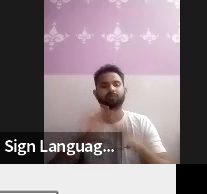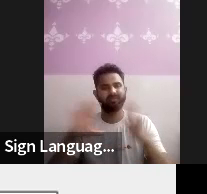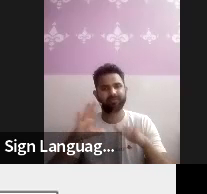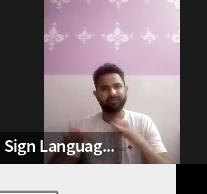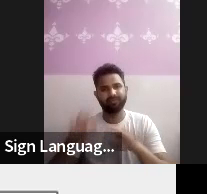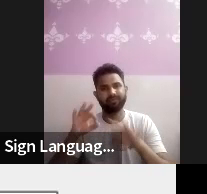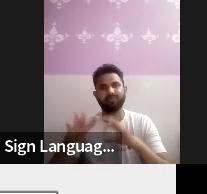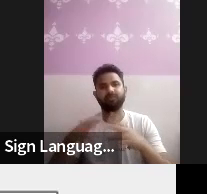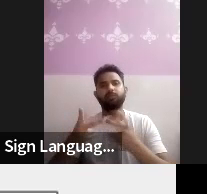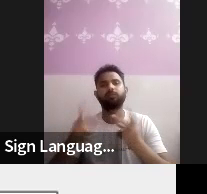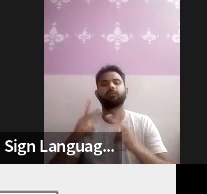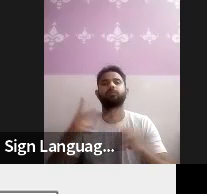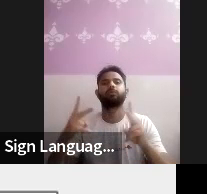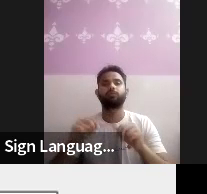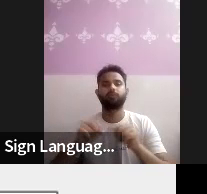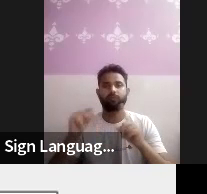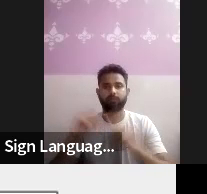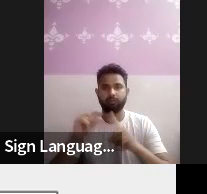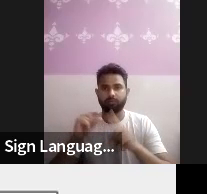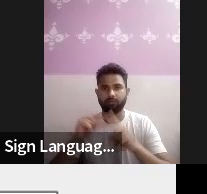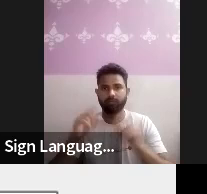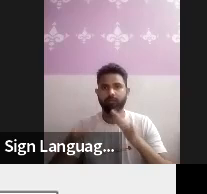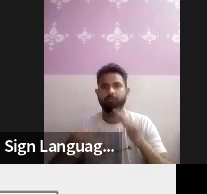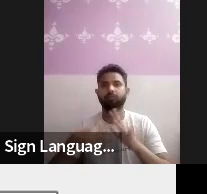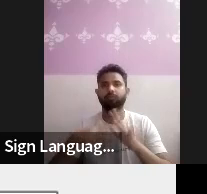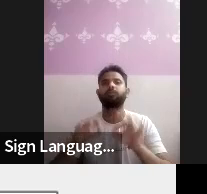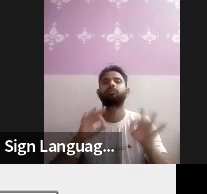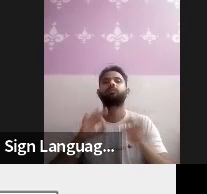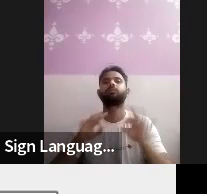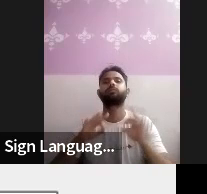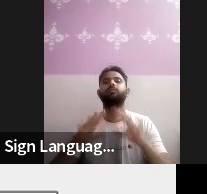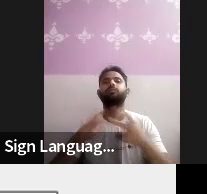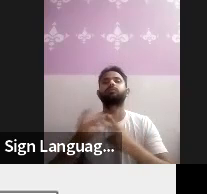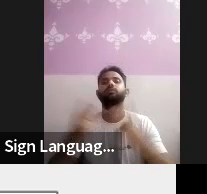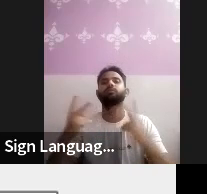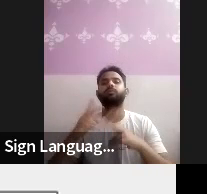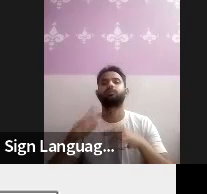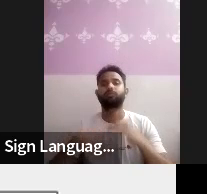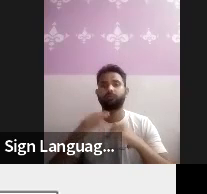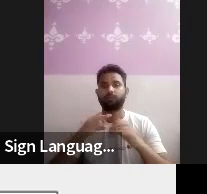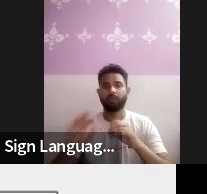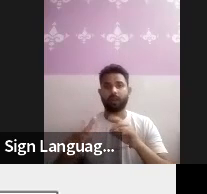The problem with the app is that you're asking inexpert people to make an opinion about an expert